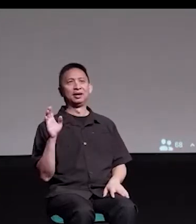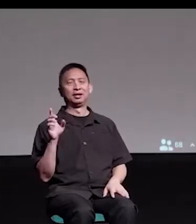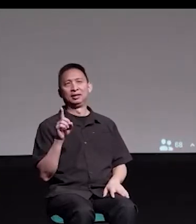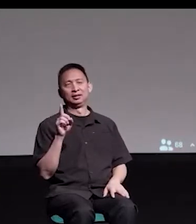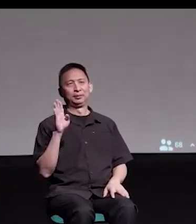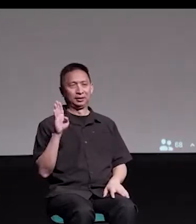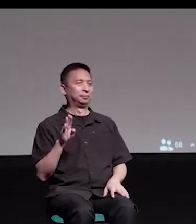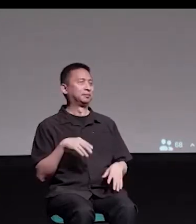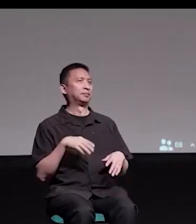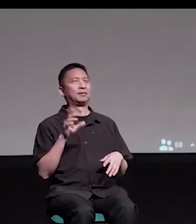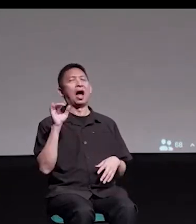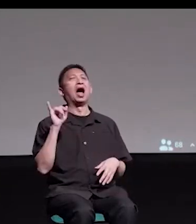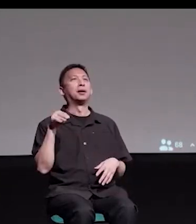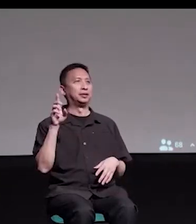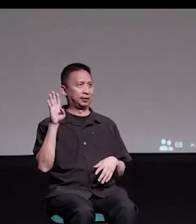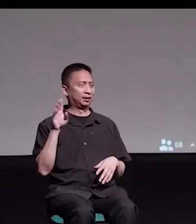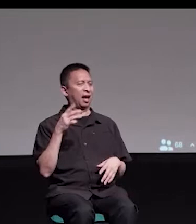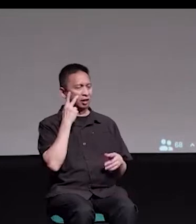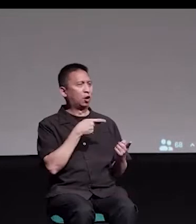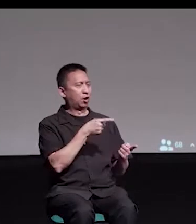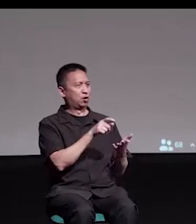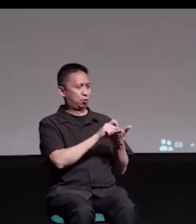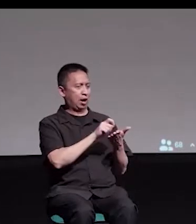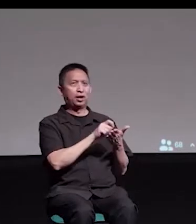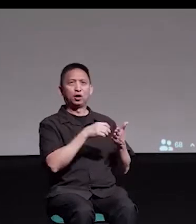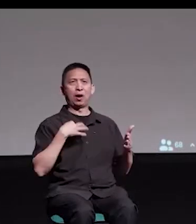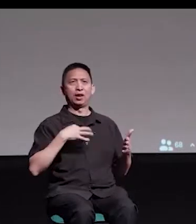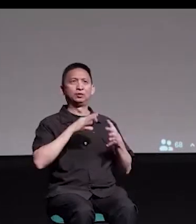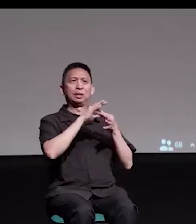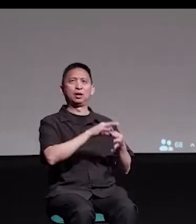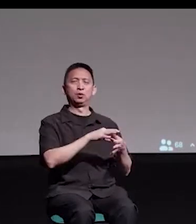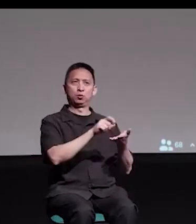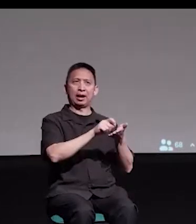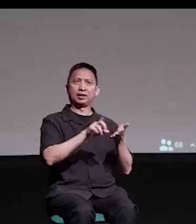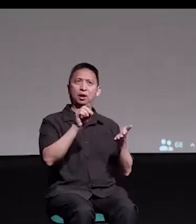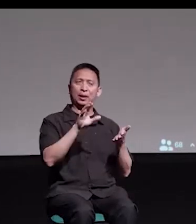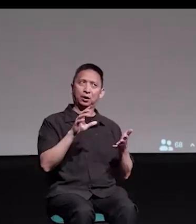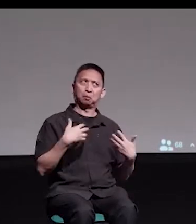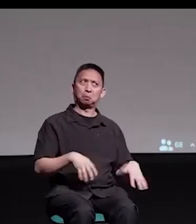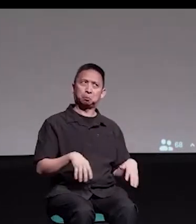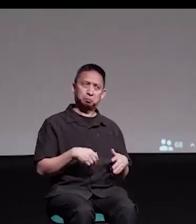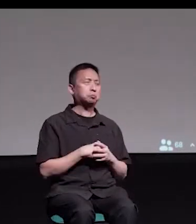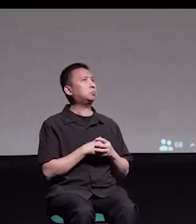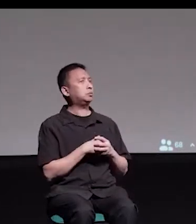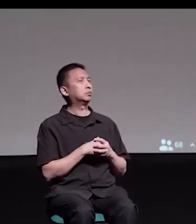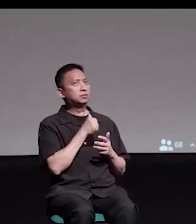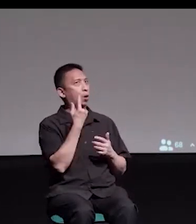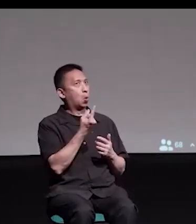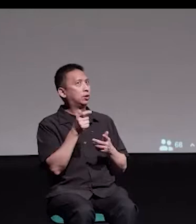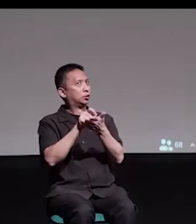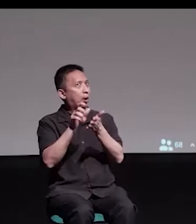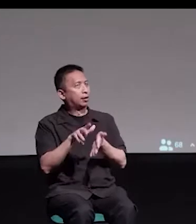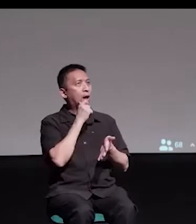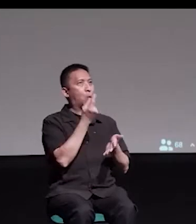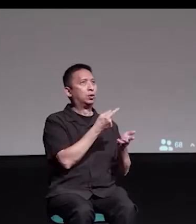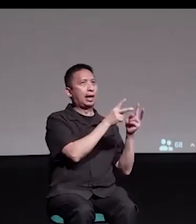46 some odd credits on writing credits on documentaries. Not as just as a writer, not as an